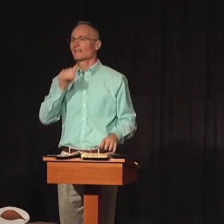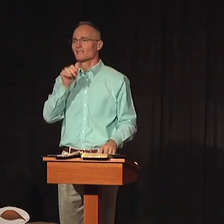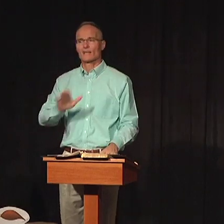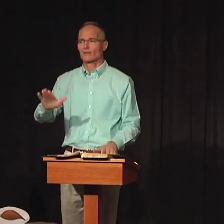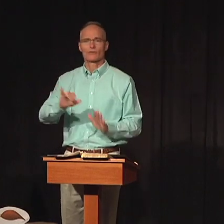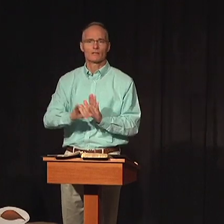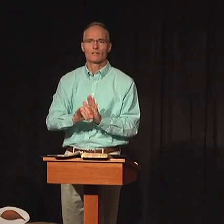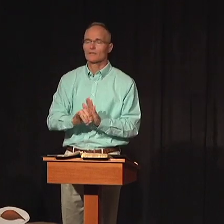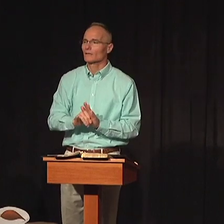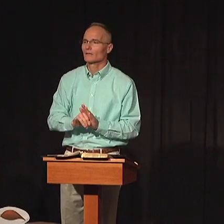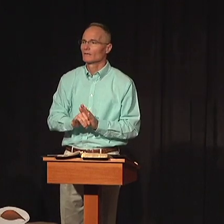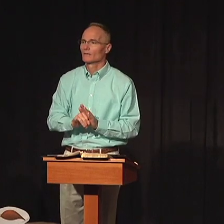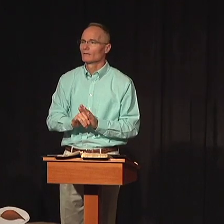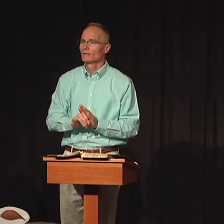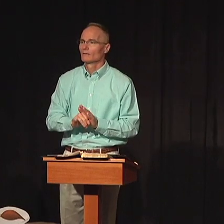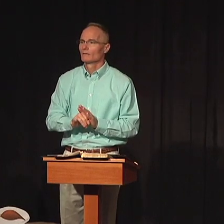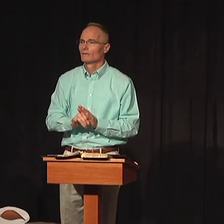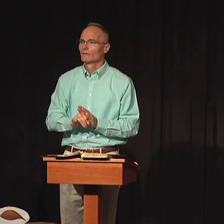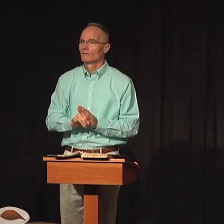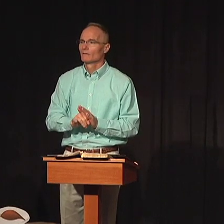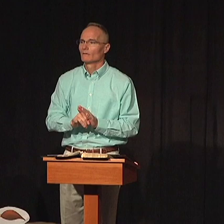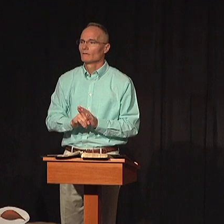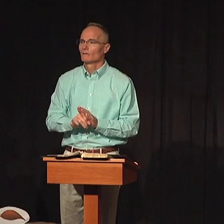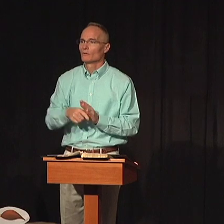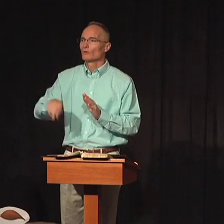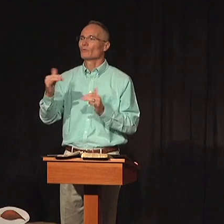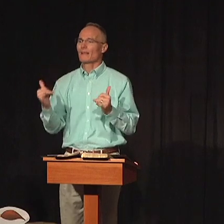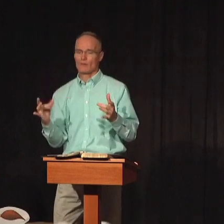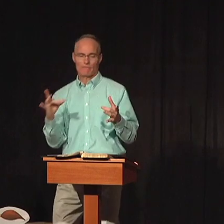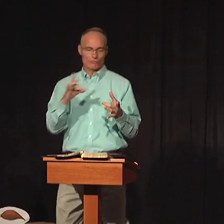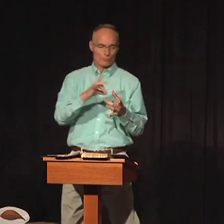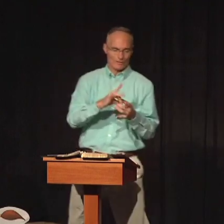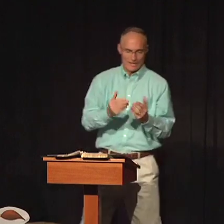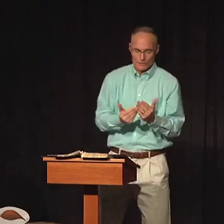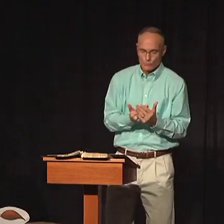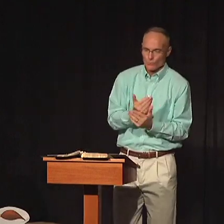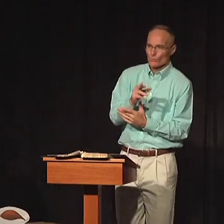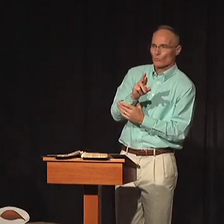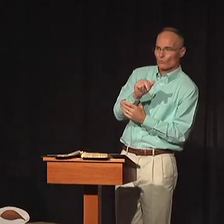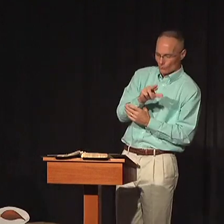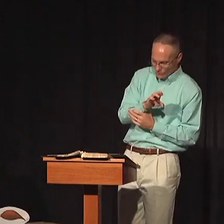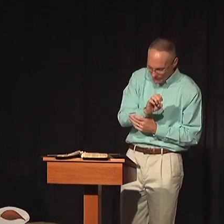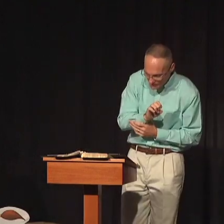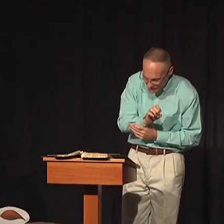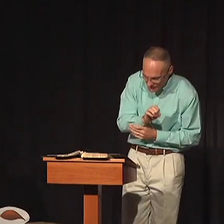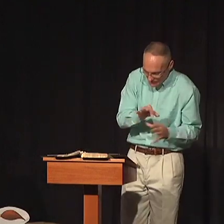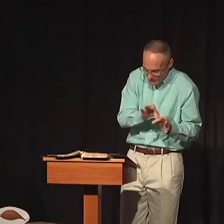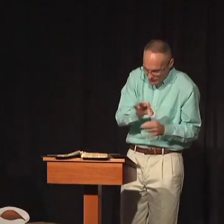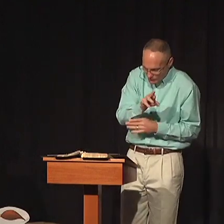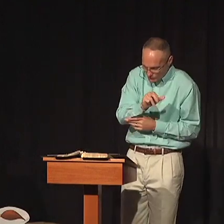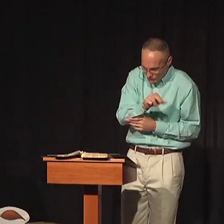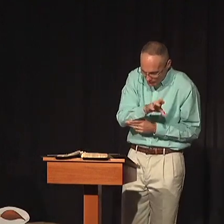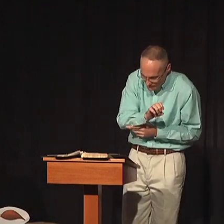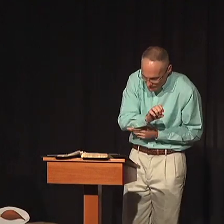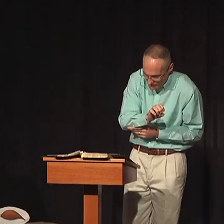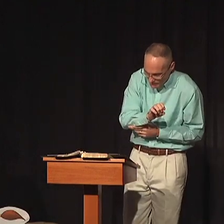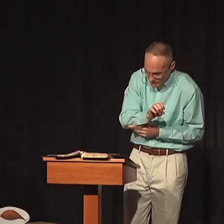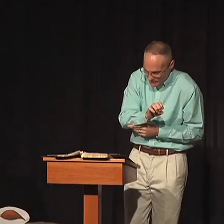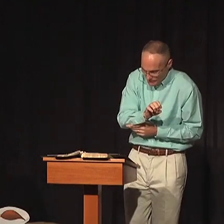to Christ, that's not your identity. You now have to relate to a new race, a spiritual